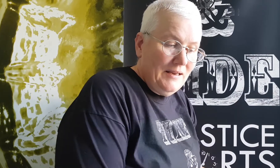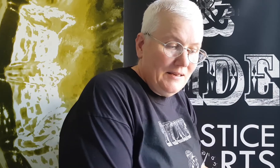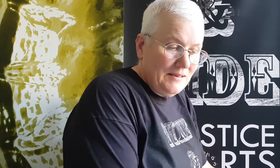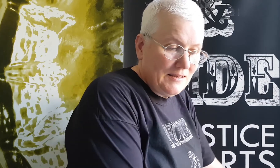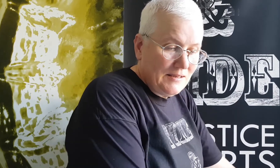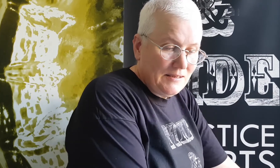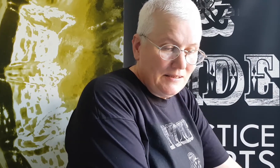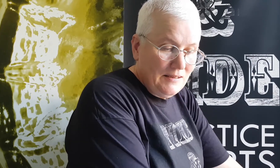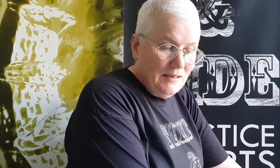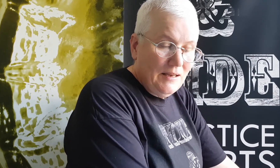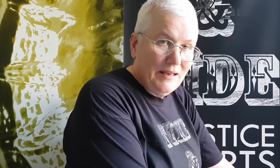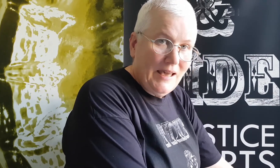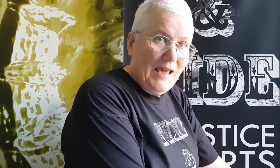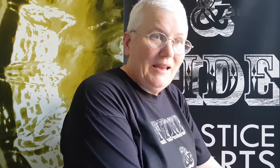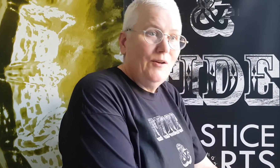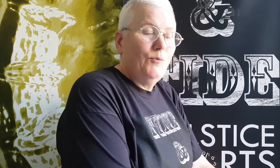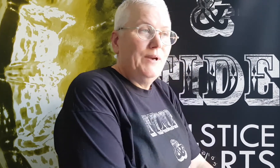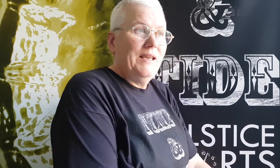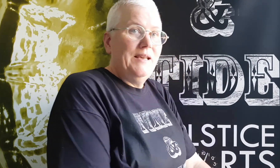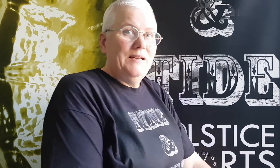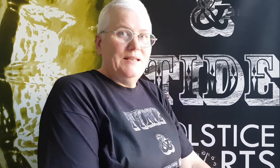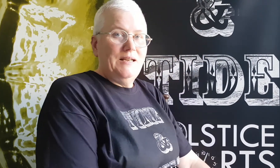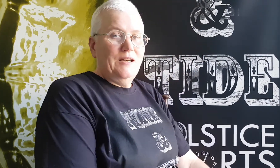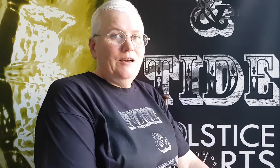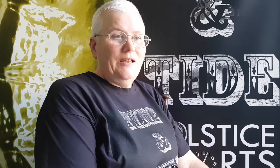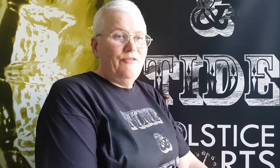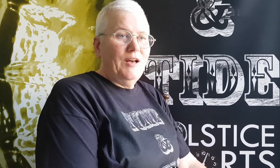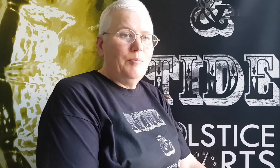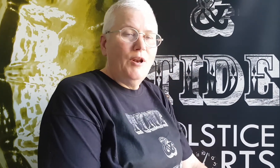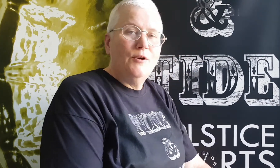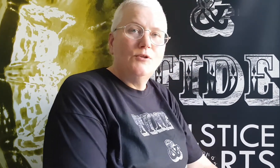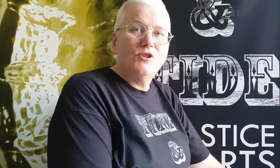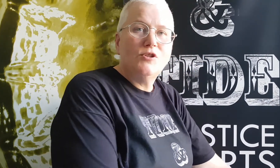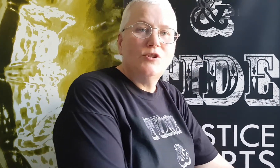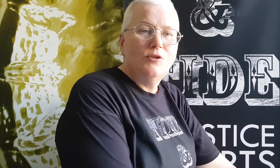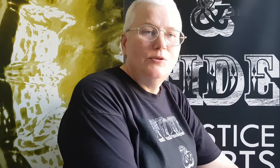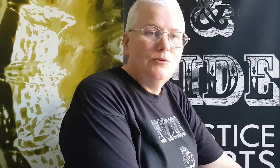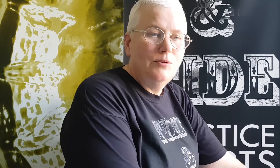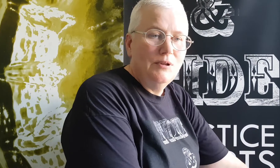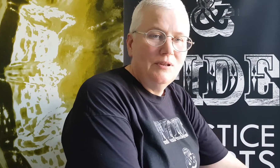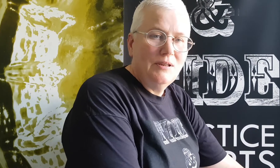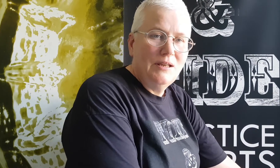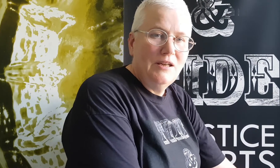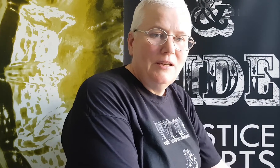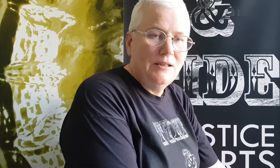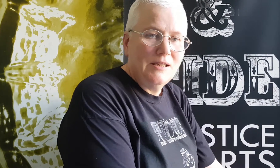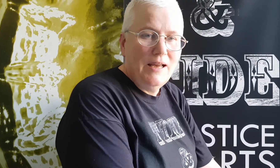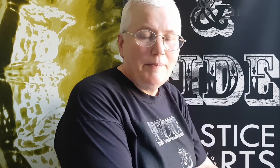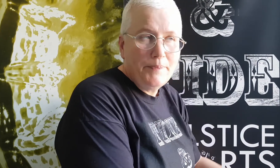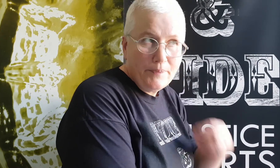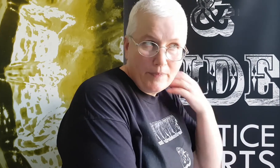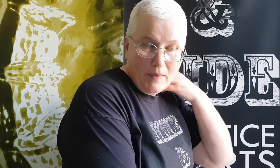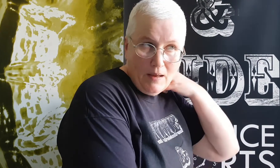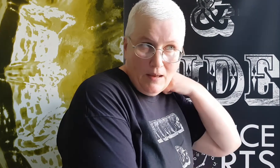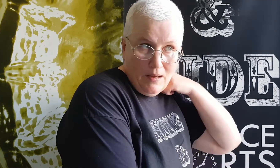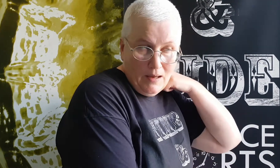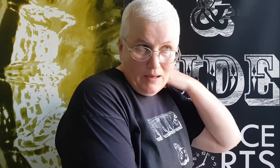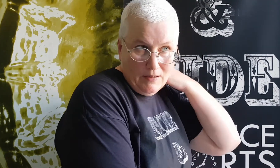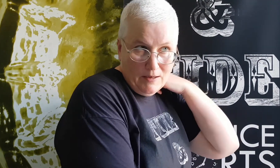And again, we did live uploads to the internet